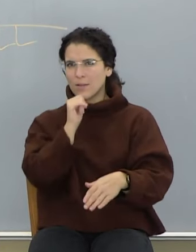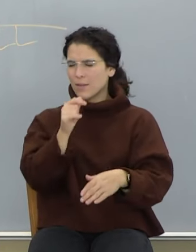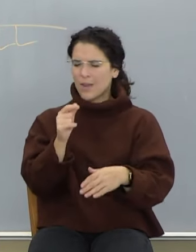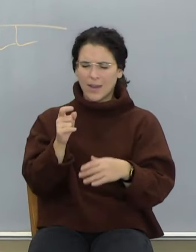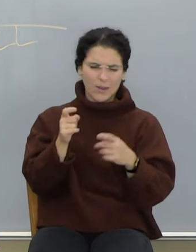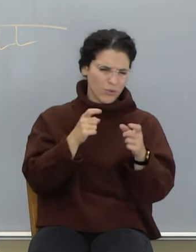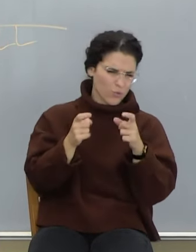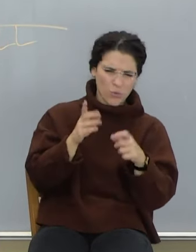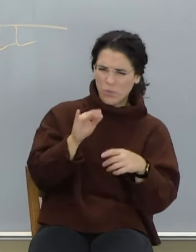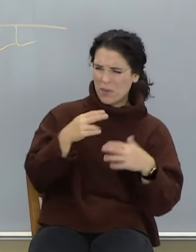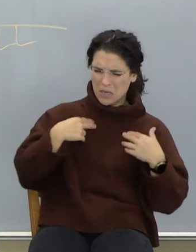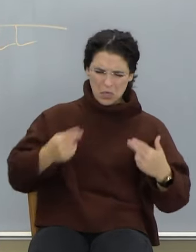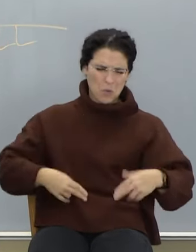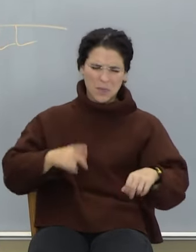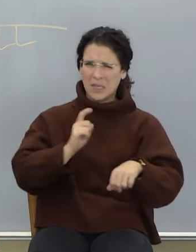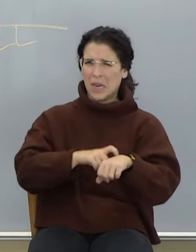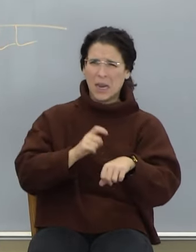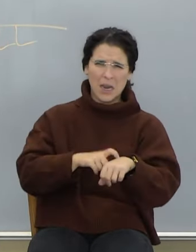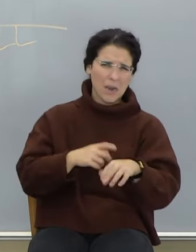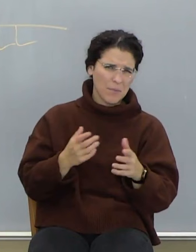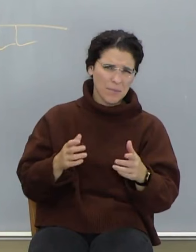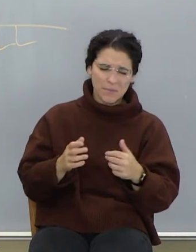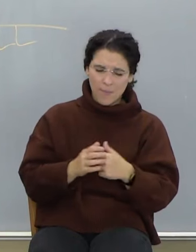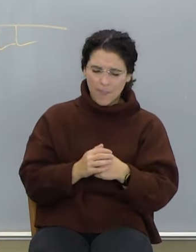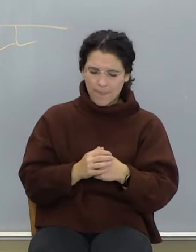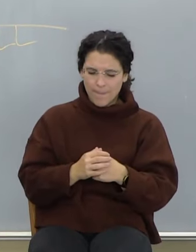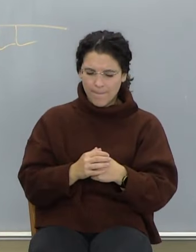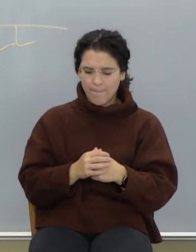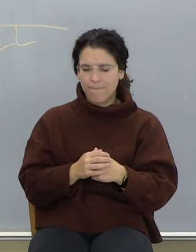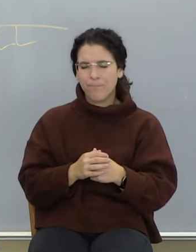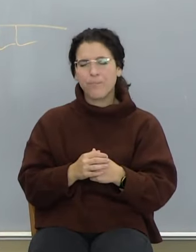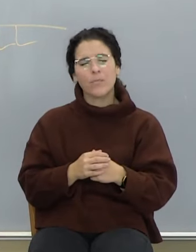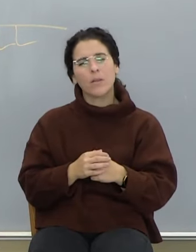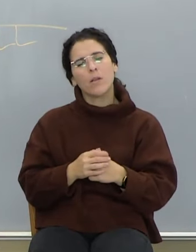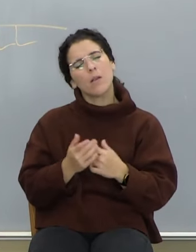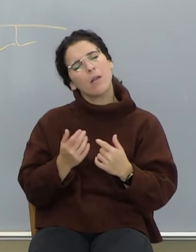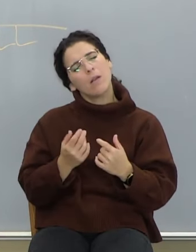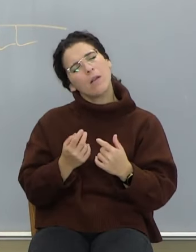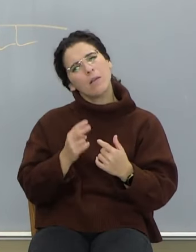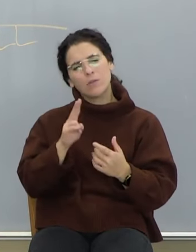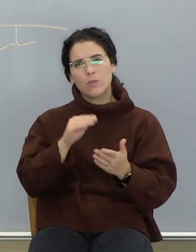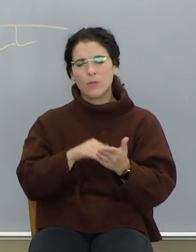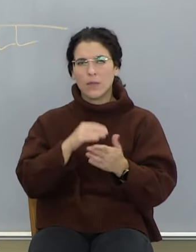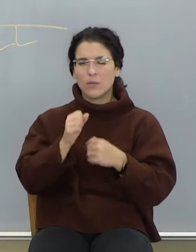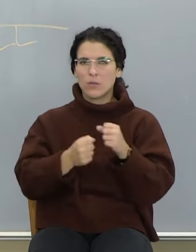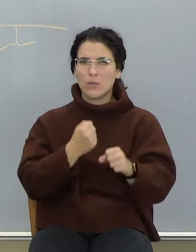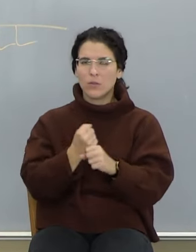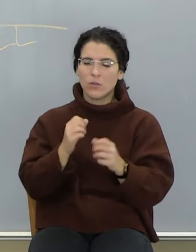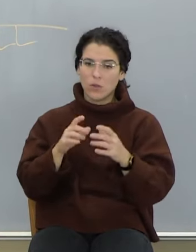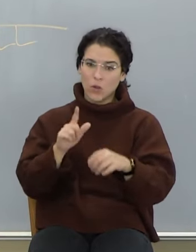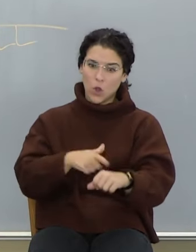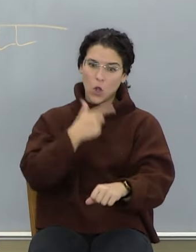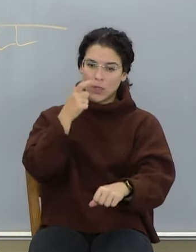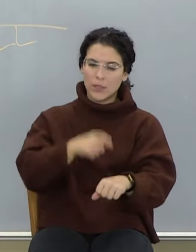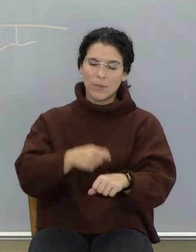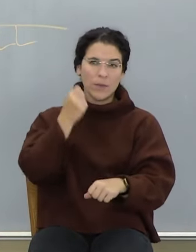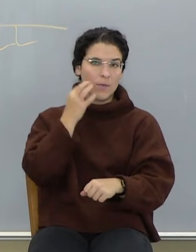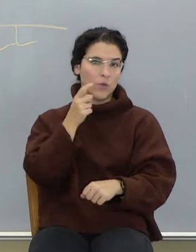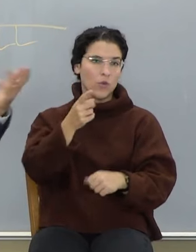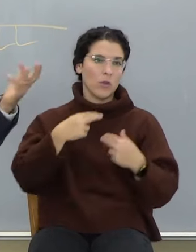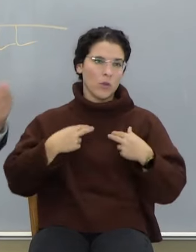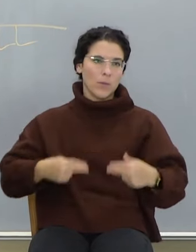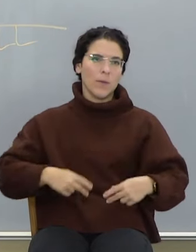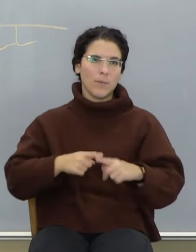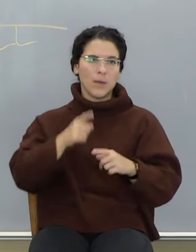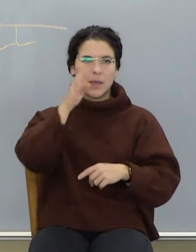governed by human time, okay? And so wait a minute, 2,000 years is a long time. If you're a human, from God it's